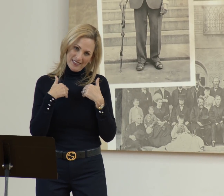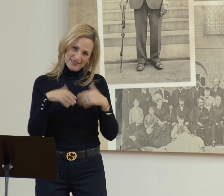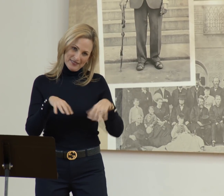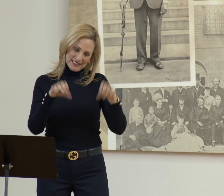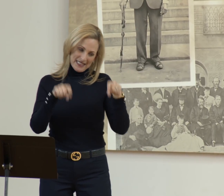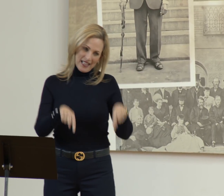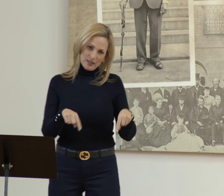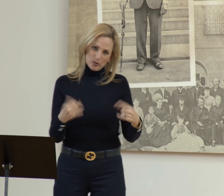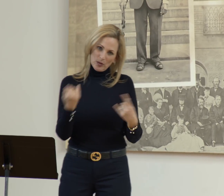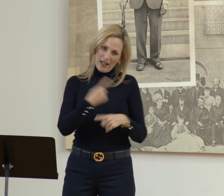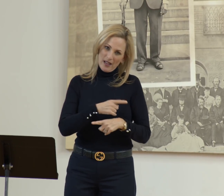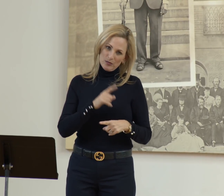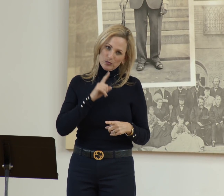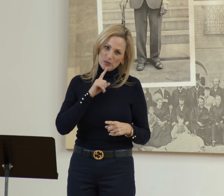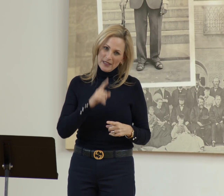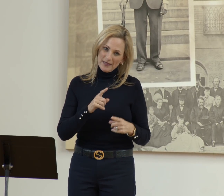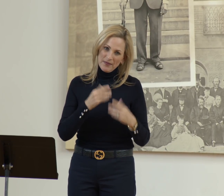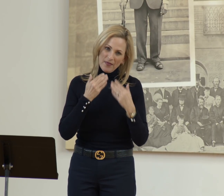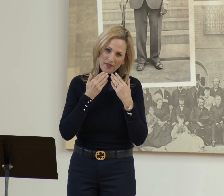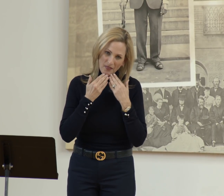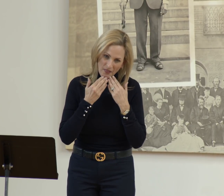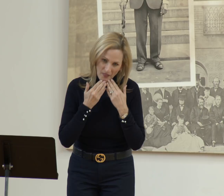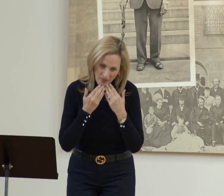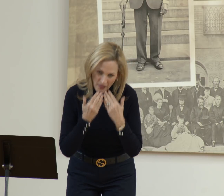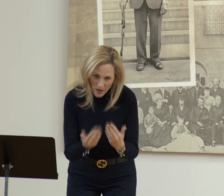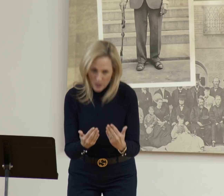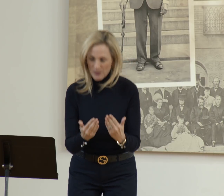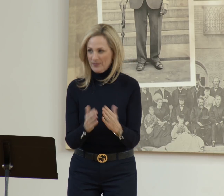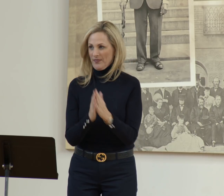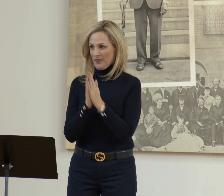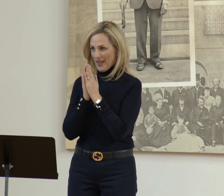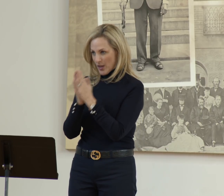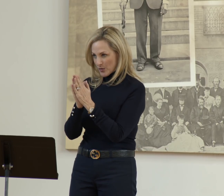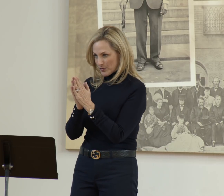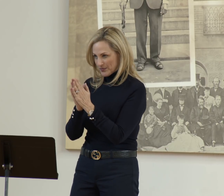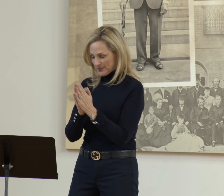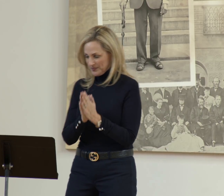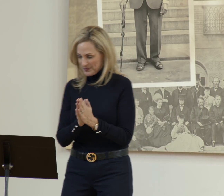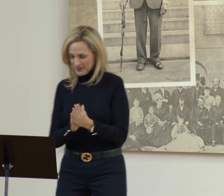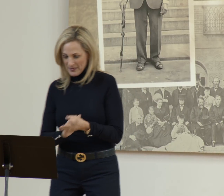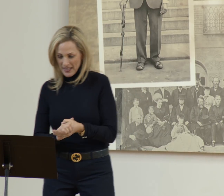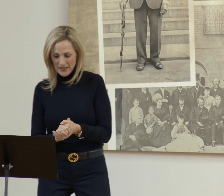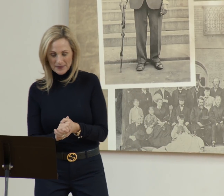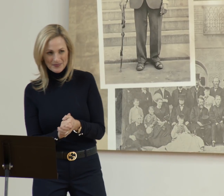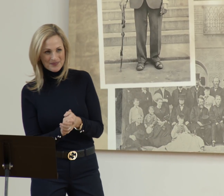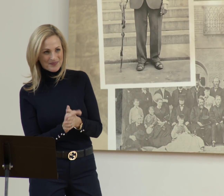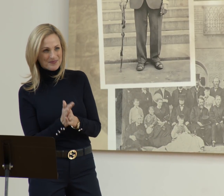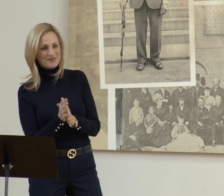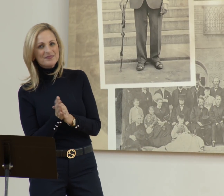And thank you very much for hosting this today, with a huge thank you to